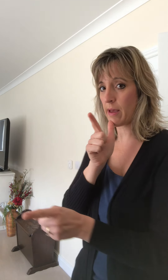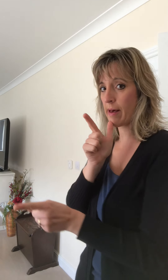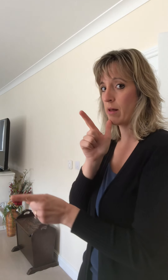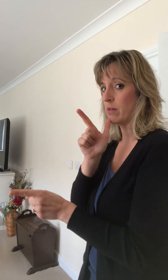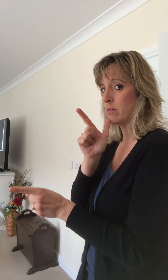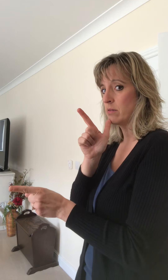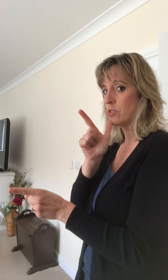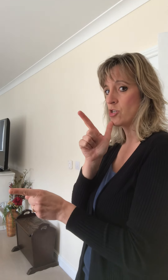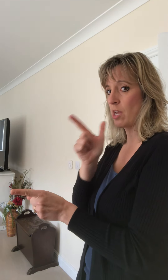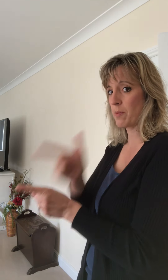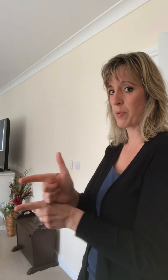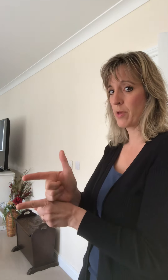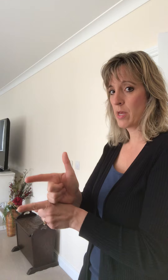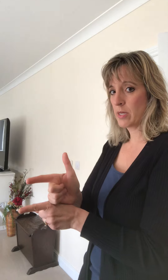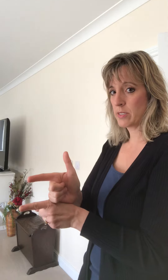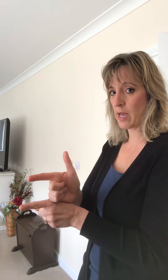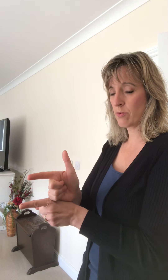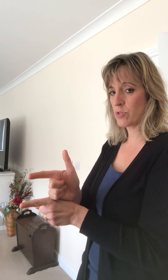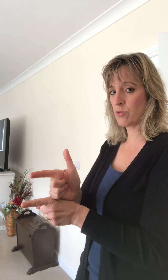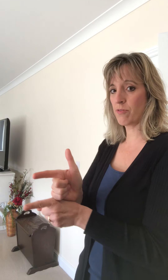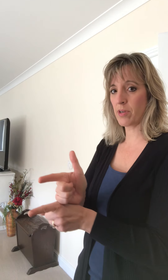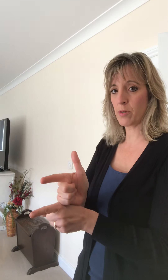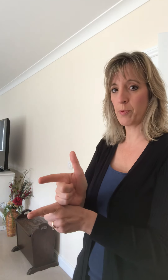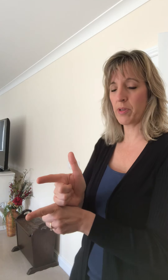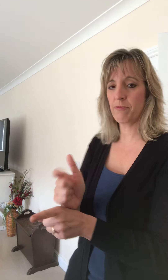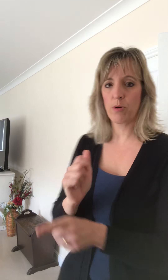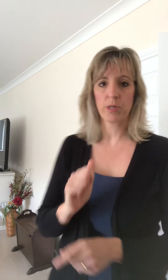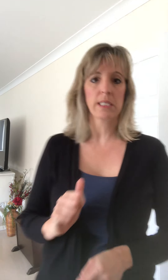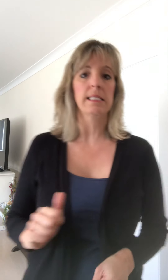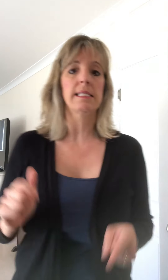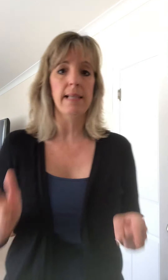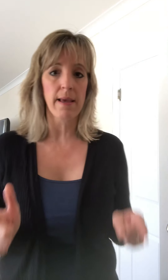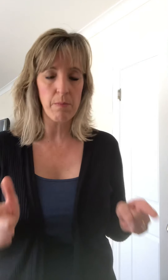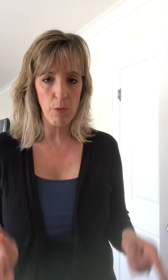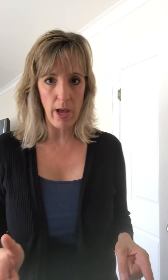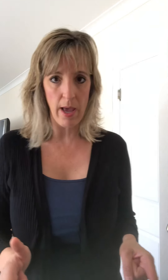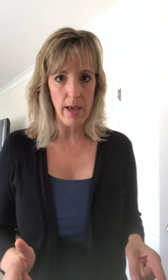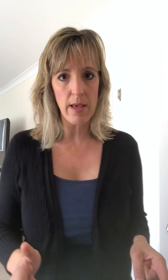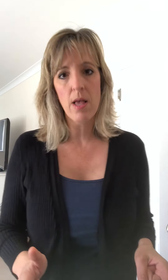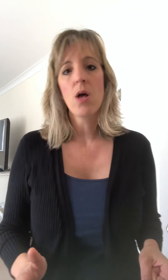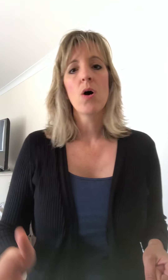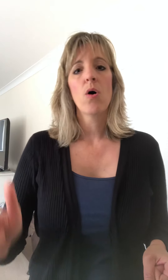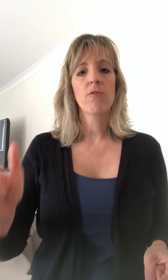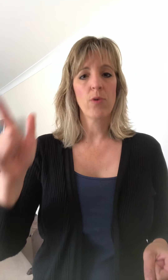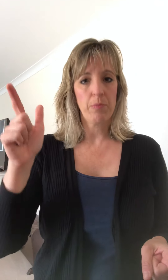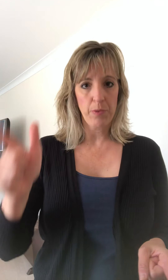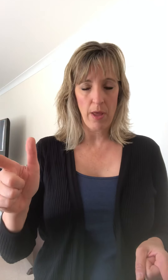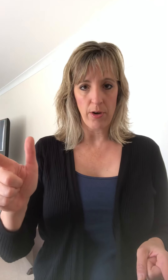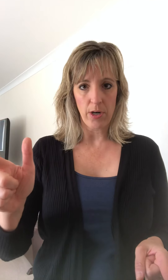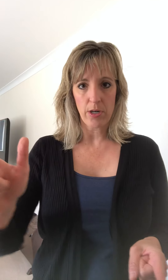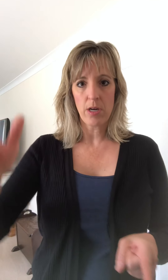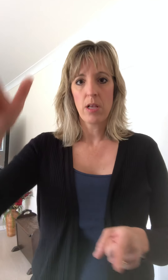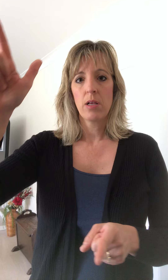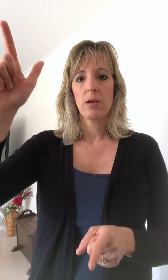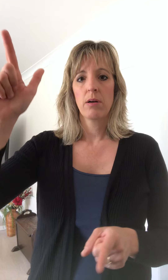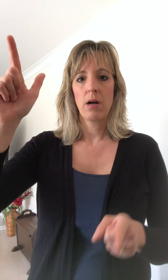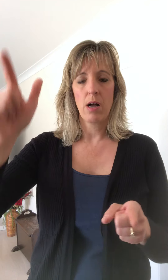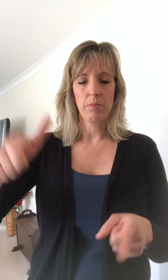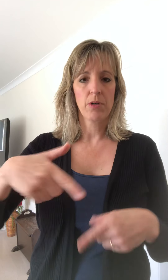the L shape down to the finger pointing forward. It's the same way for brother, or